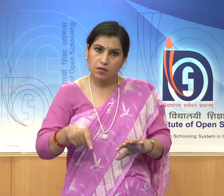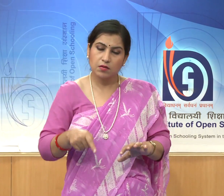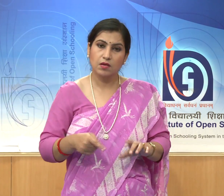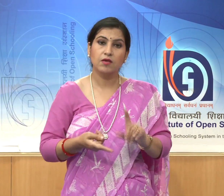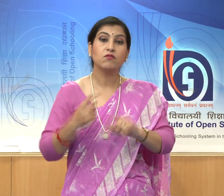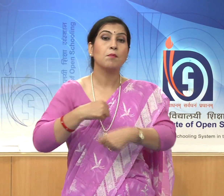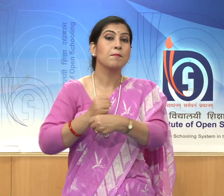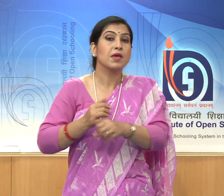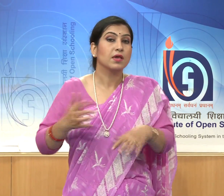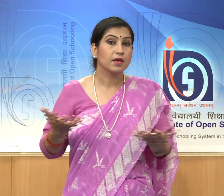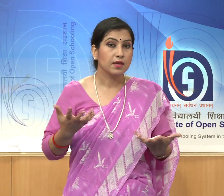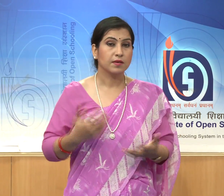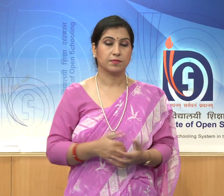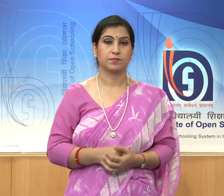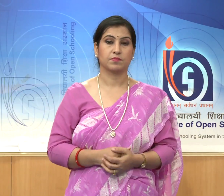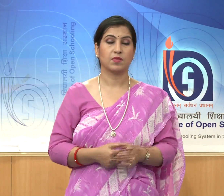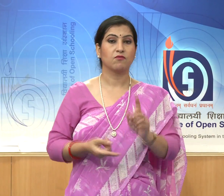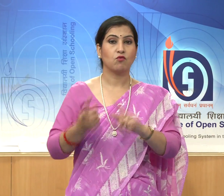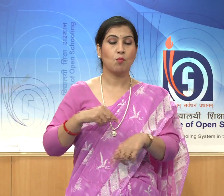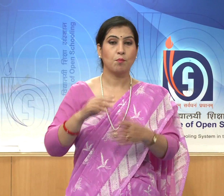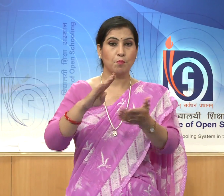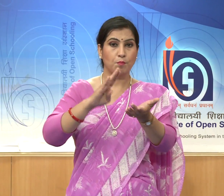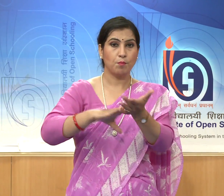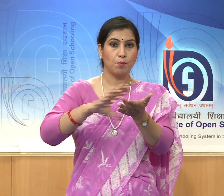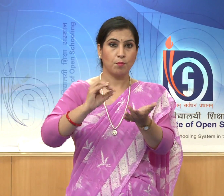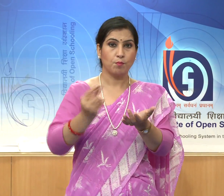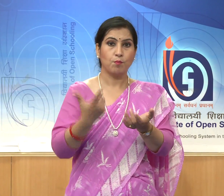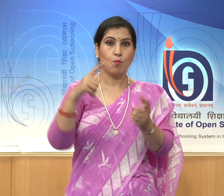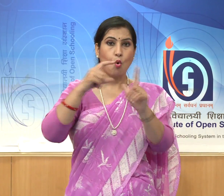are made from mold,